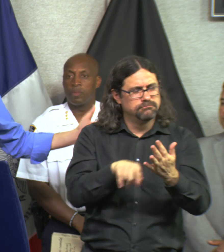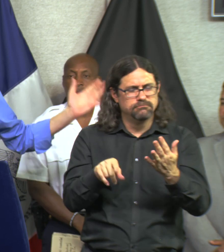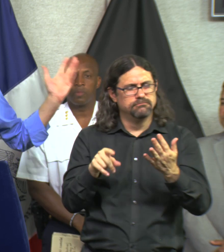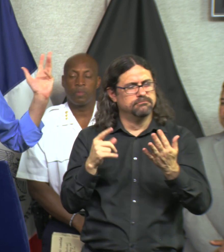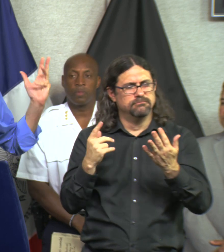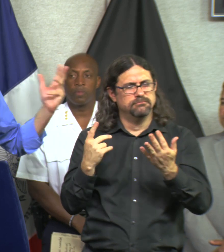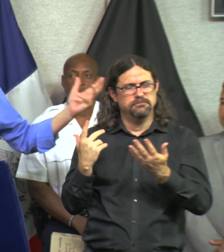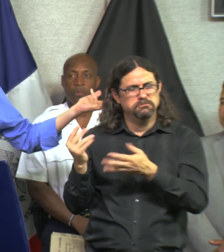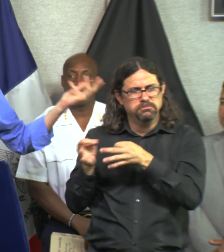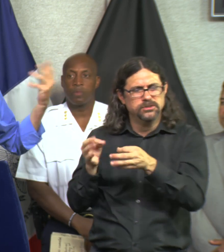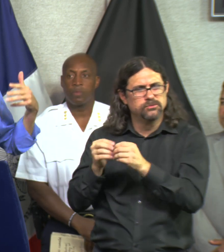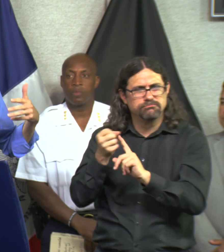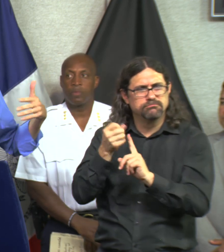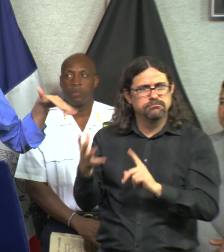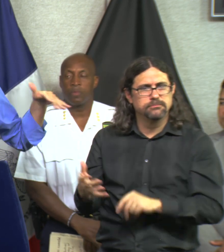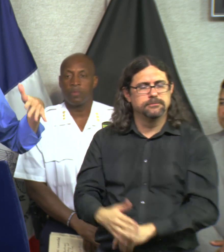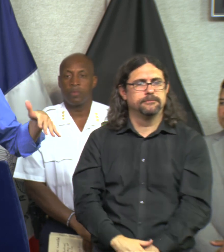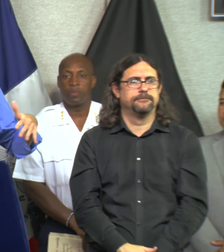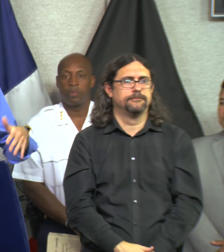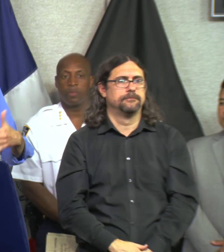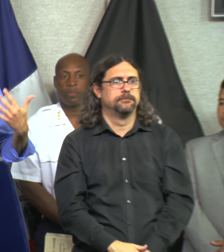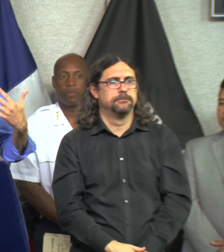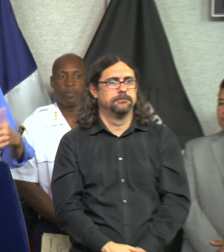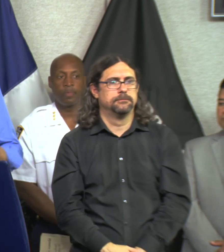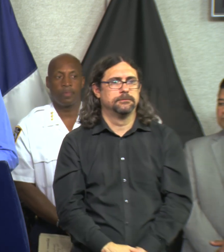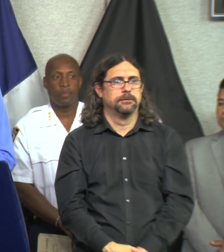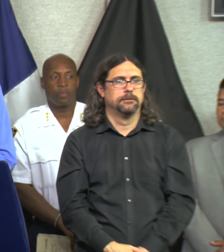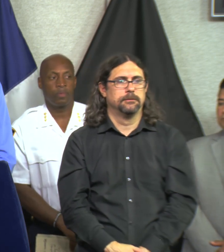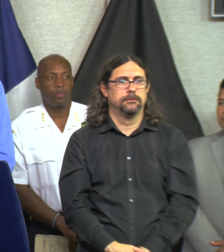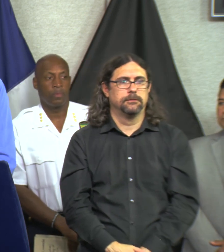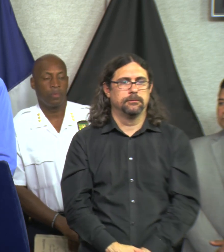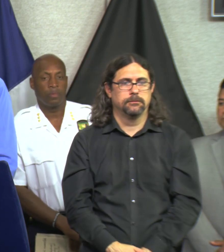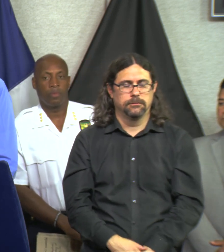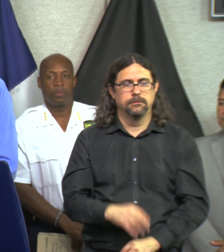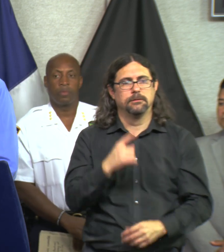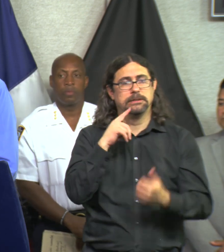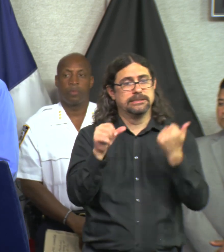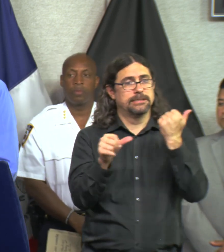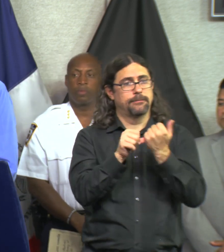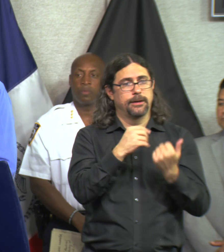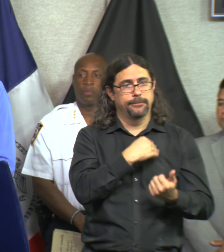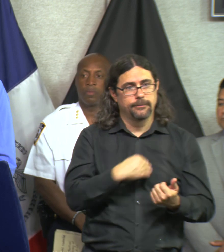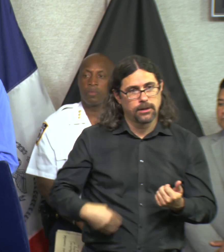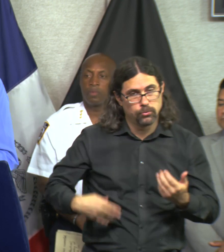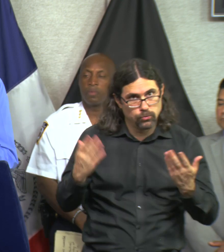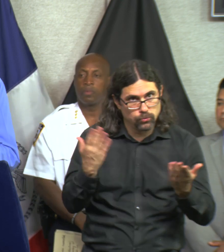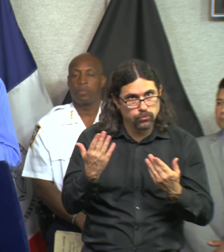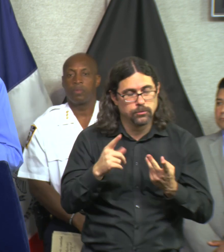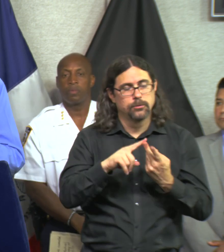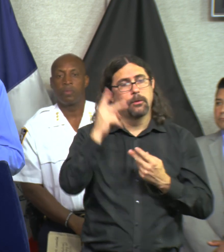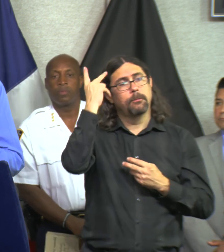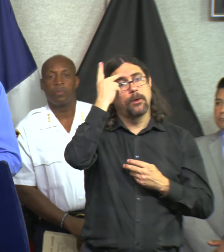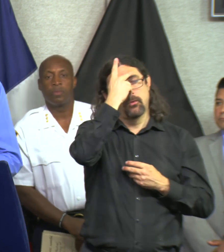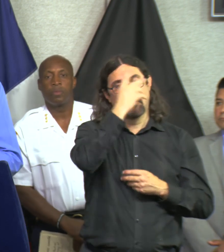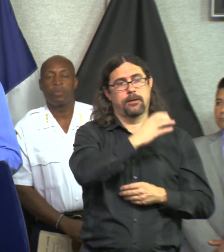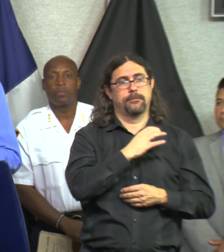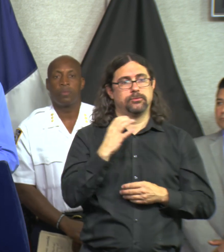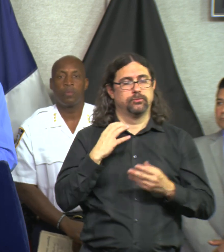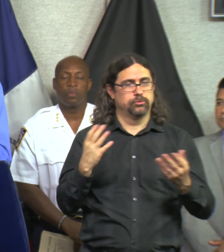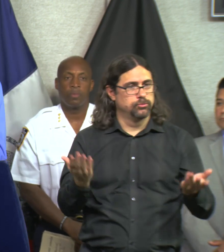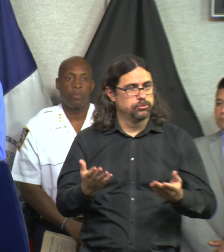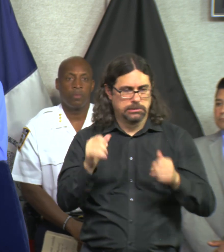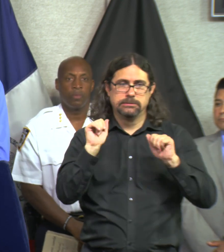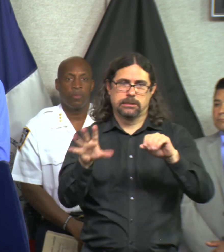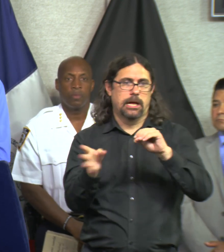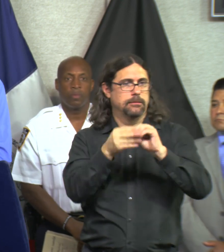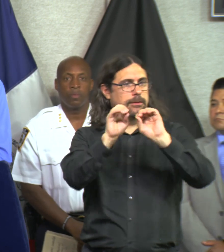parks commissioner's here, anyone who wants to add specifics more than I have should. The executive